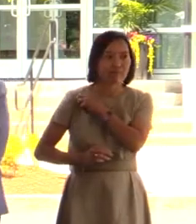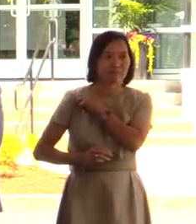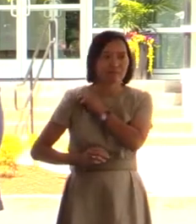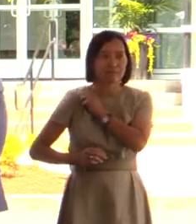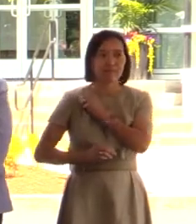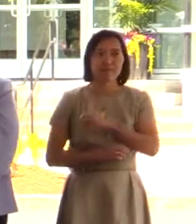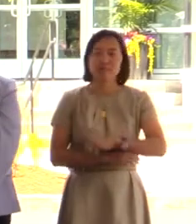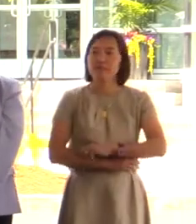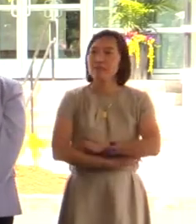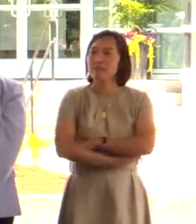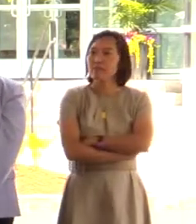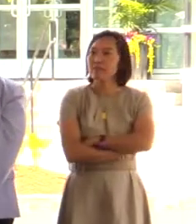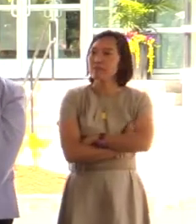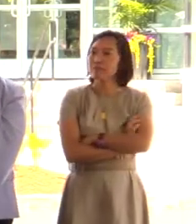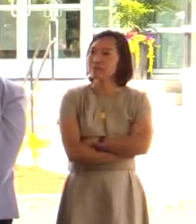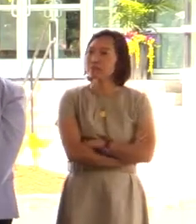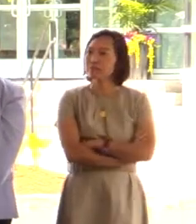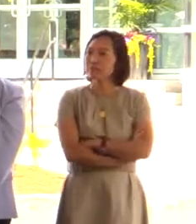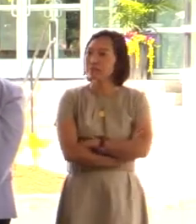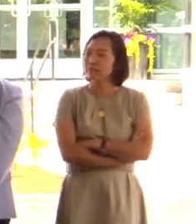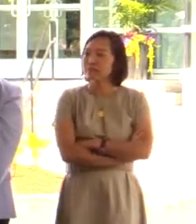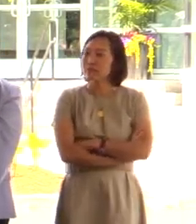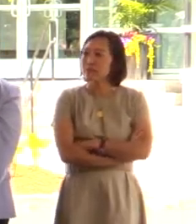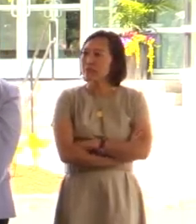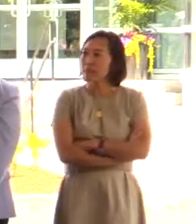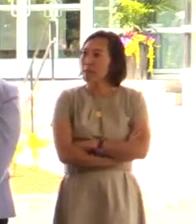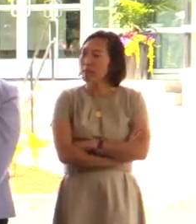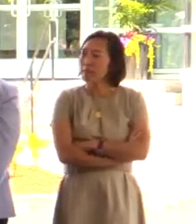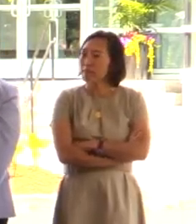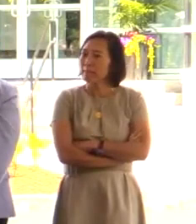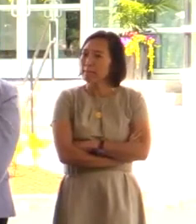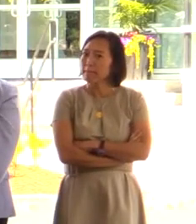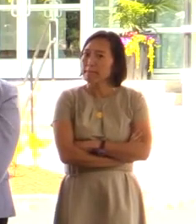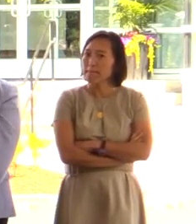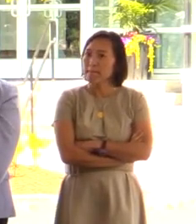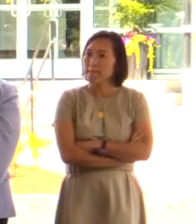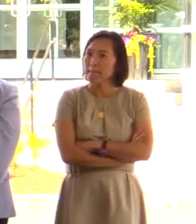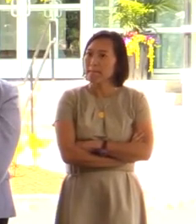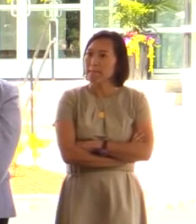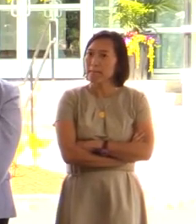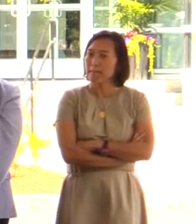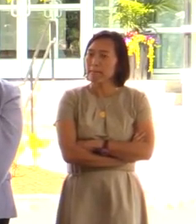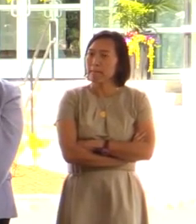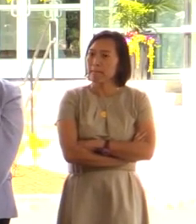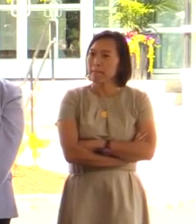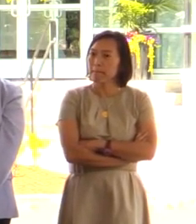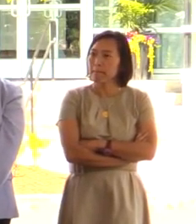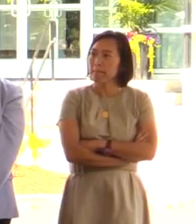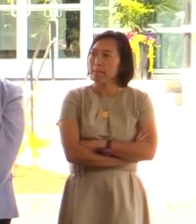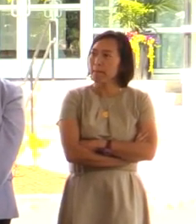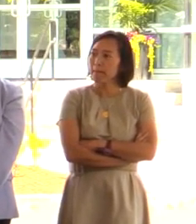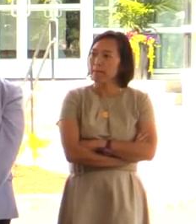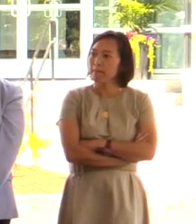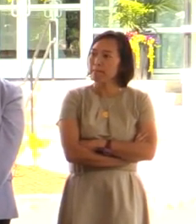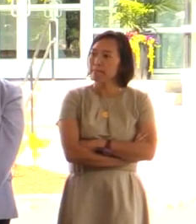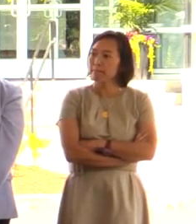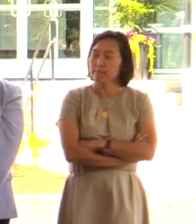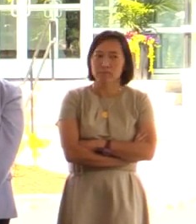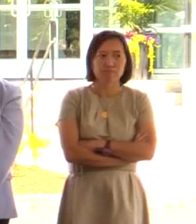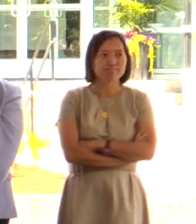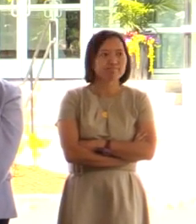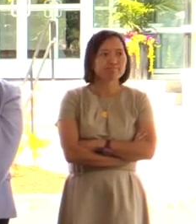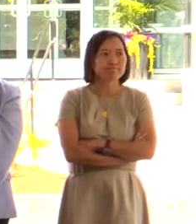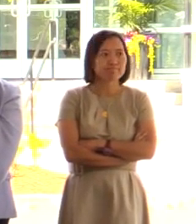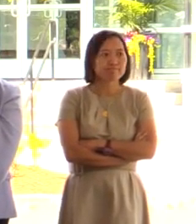So good morning, and thank you, Stefan, and thank you to the entire Moderna team for welcoming us to this